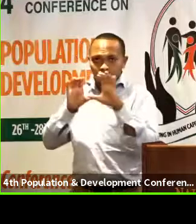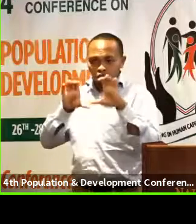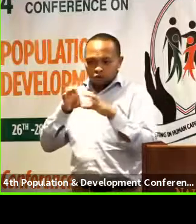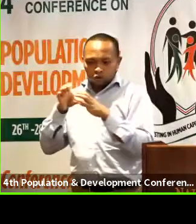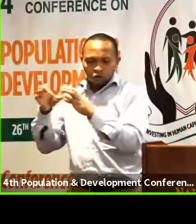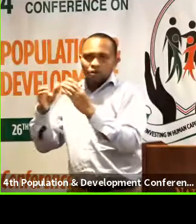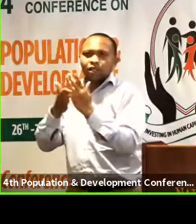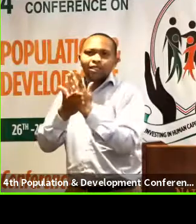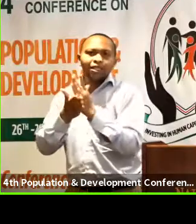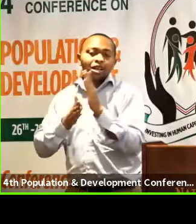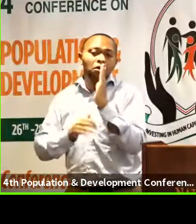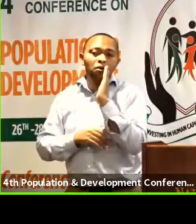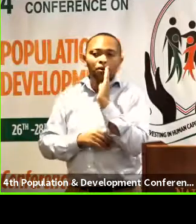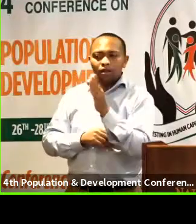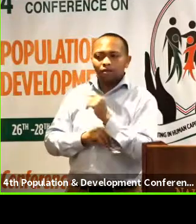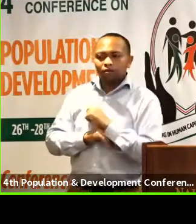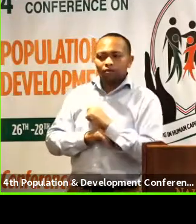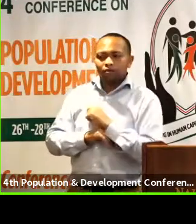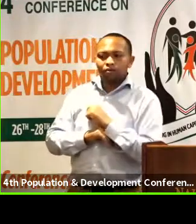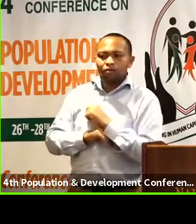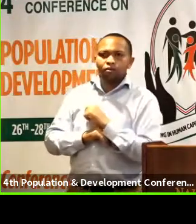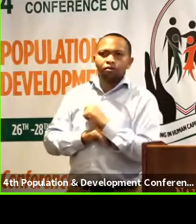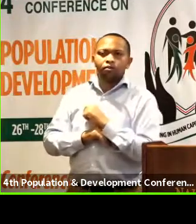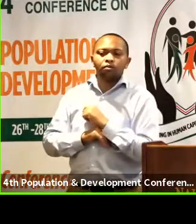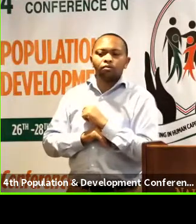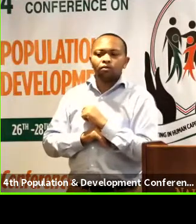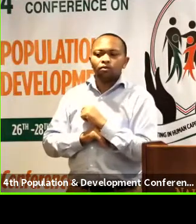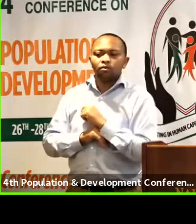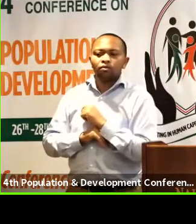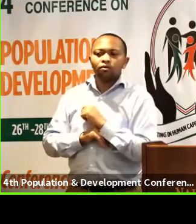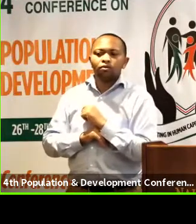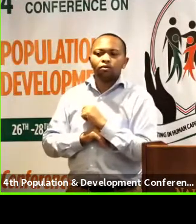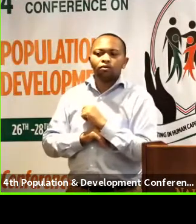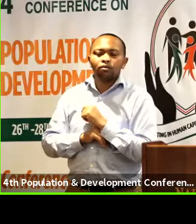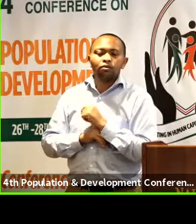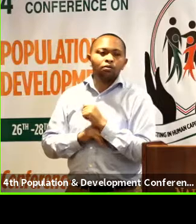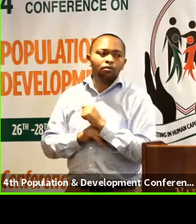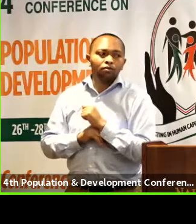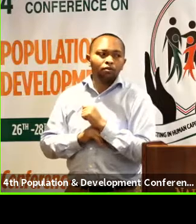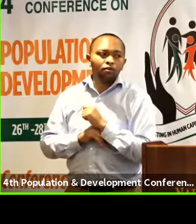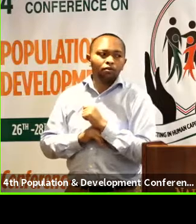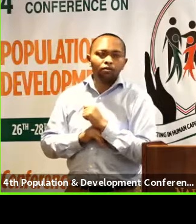with the respective chairs before we